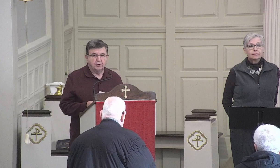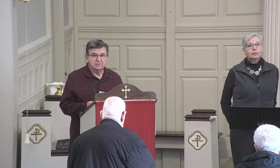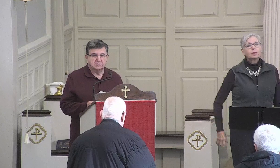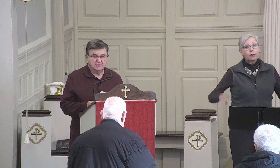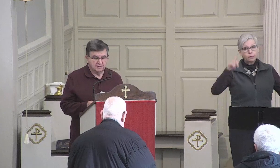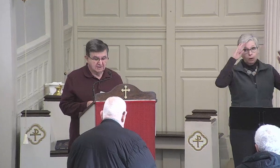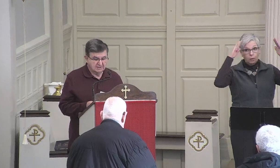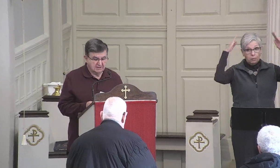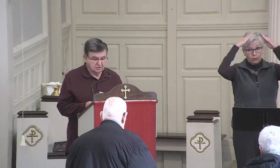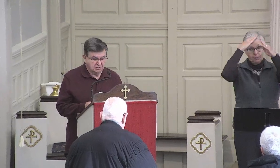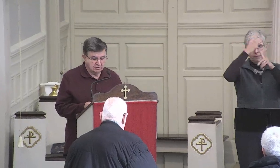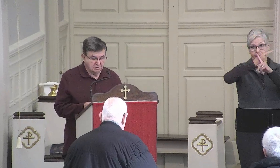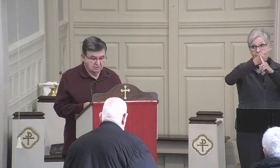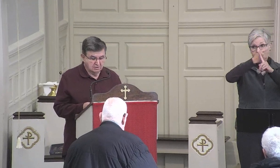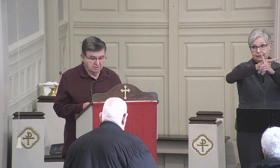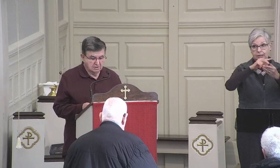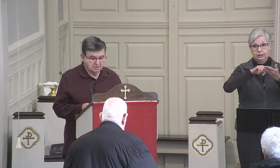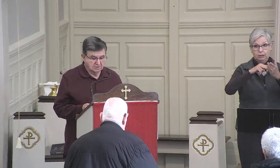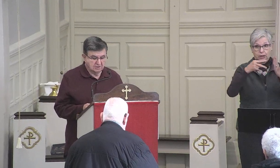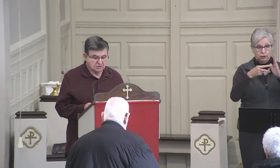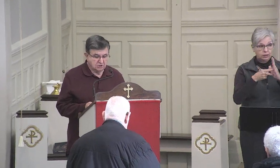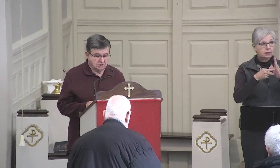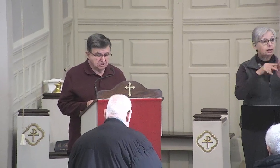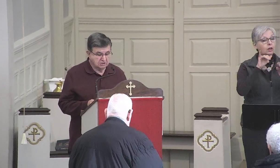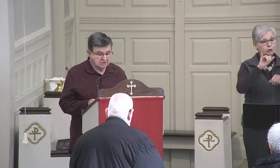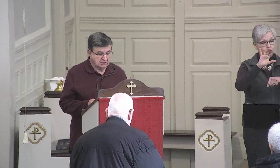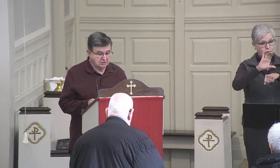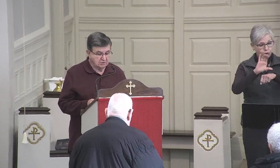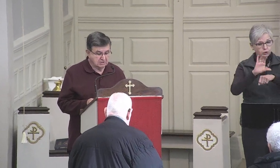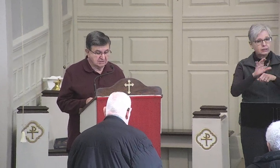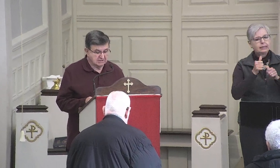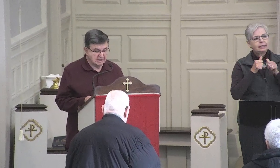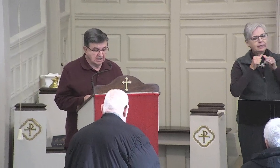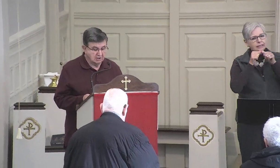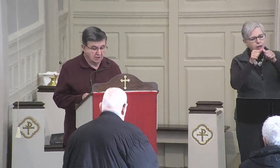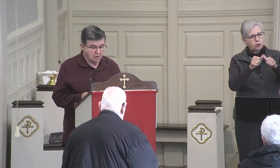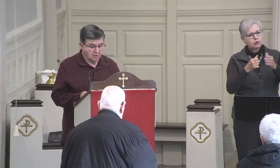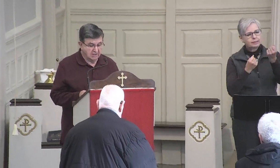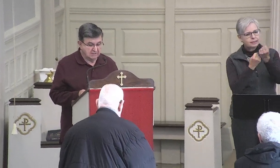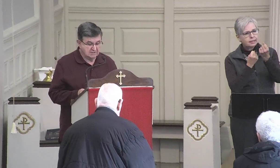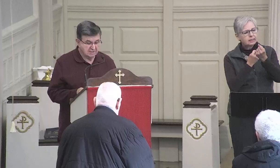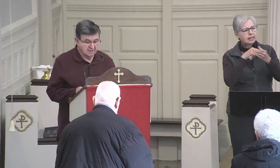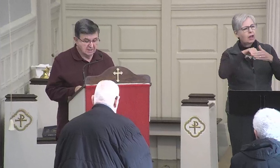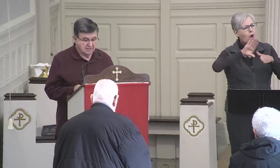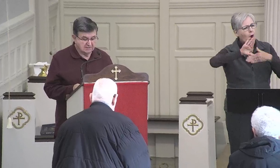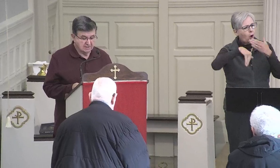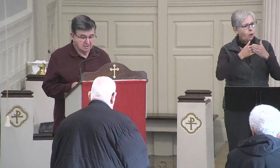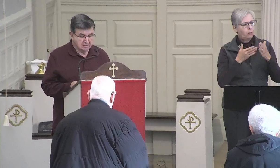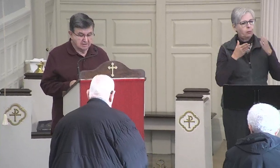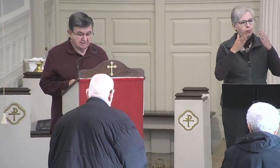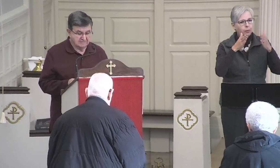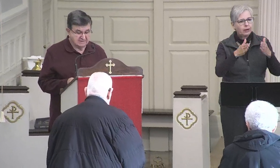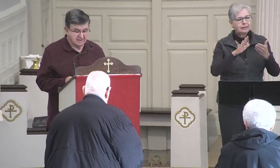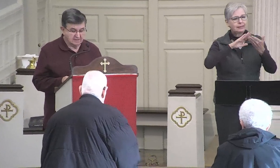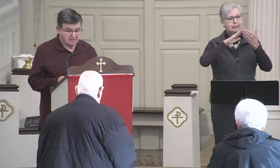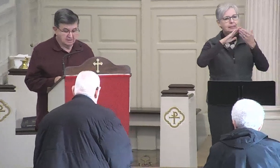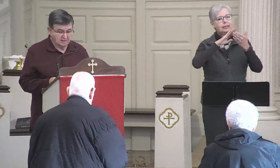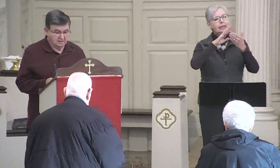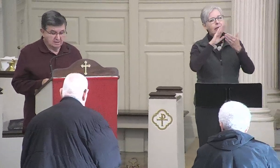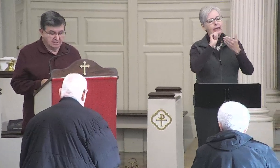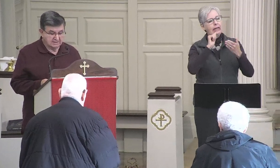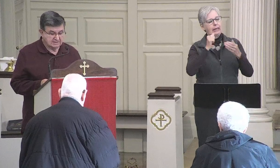For the Pope's monthly intention, that the Church continue to sustain in all ways a synodal